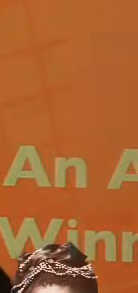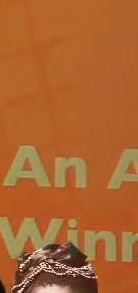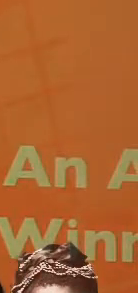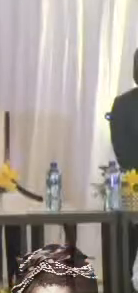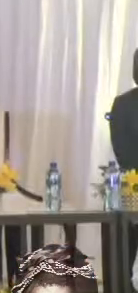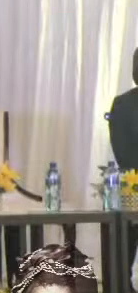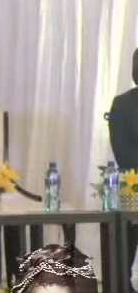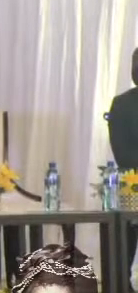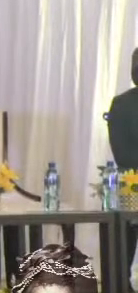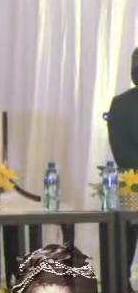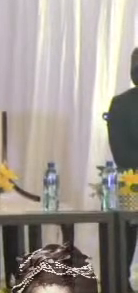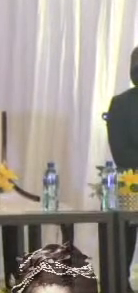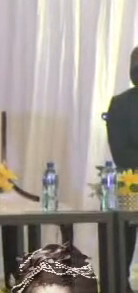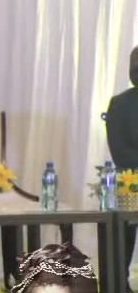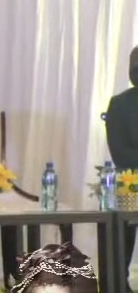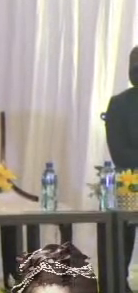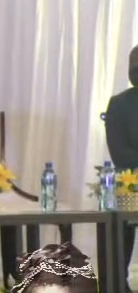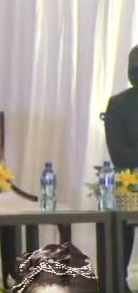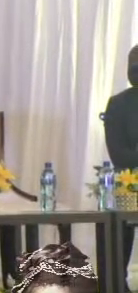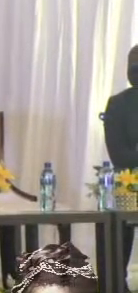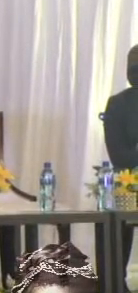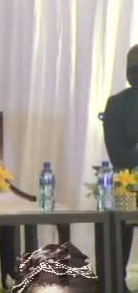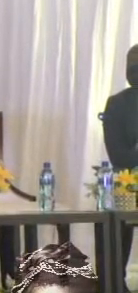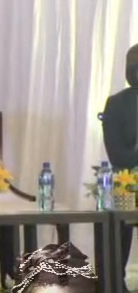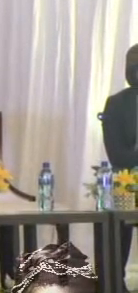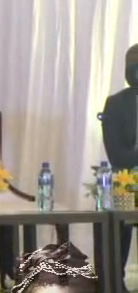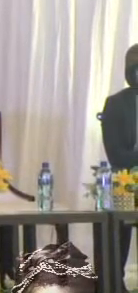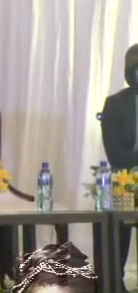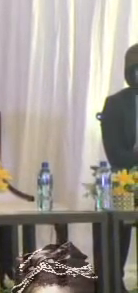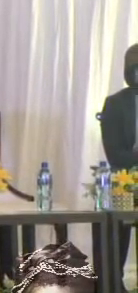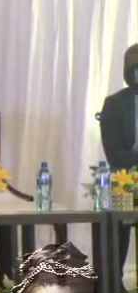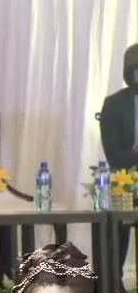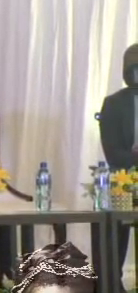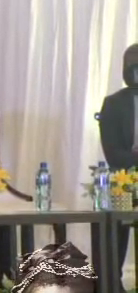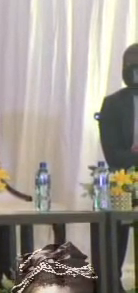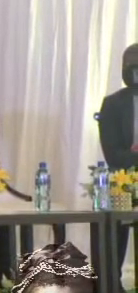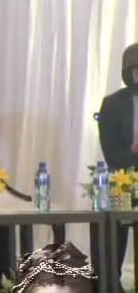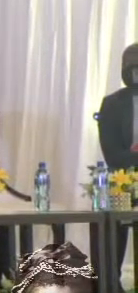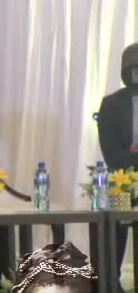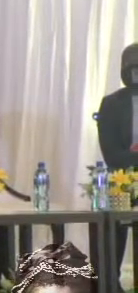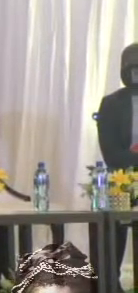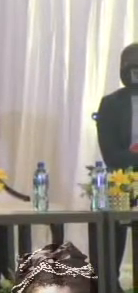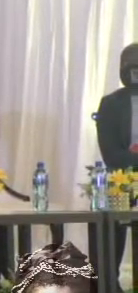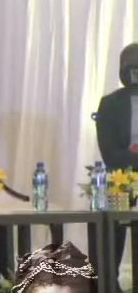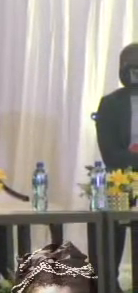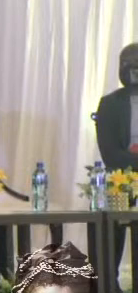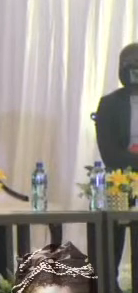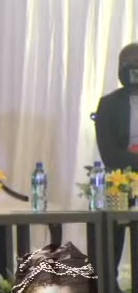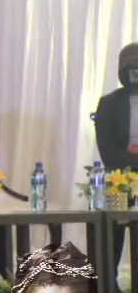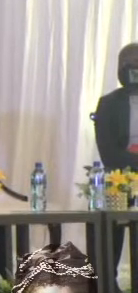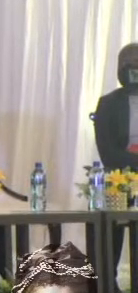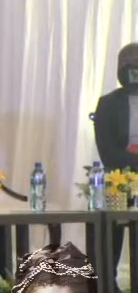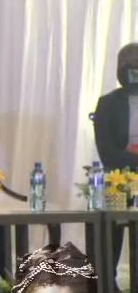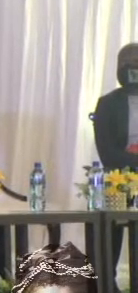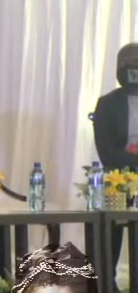they look at us and find us wanting insofar as when they compare us with the others.